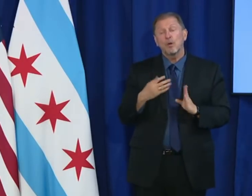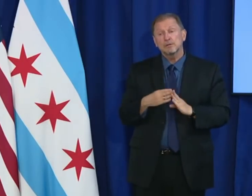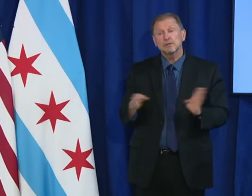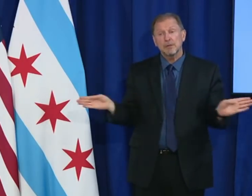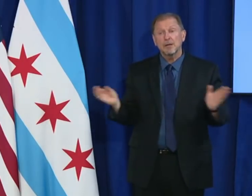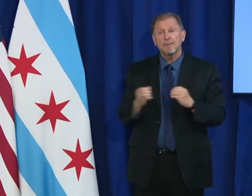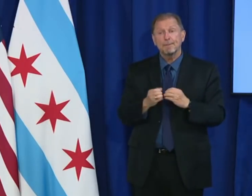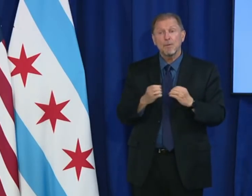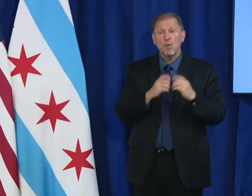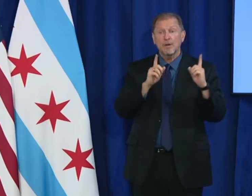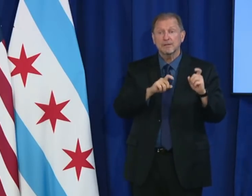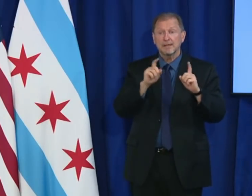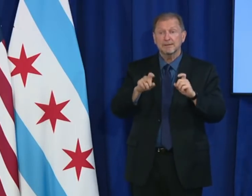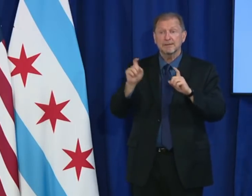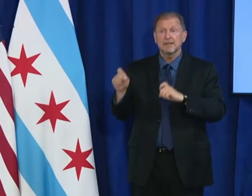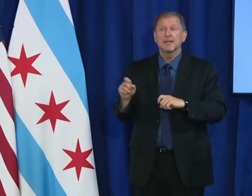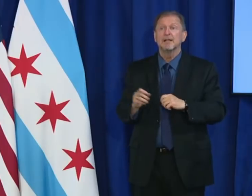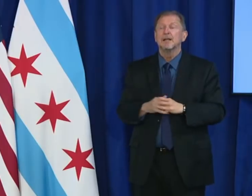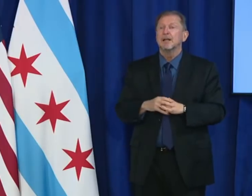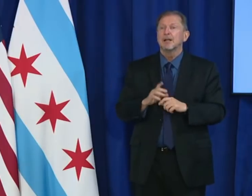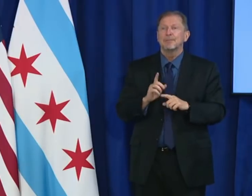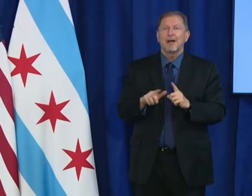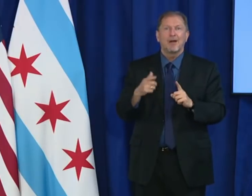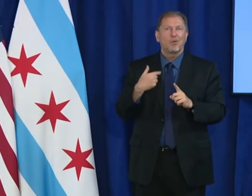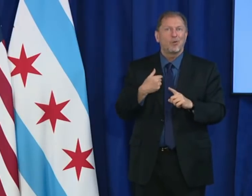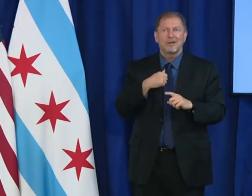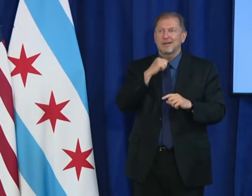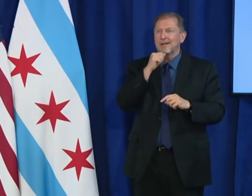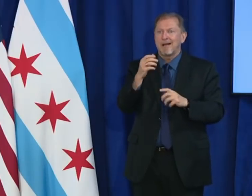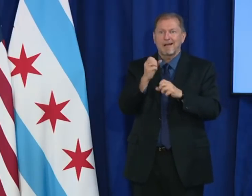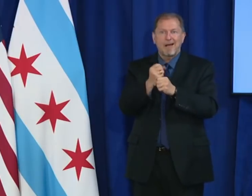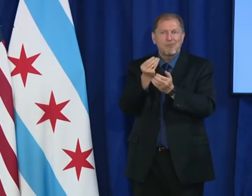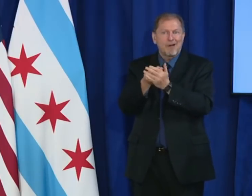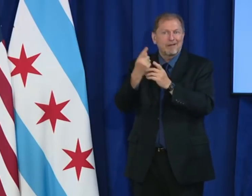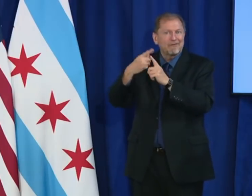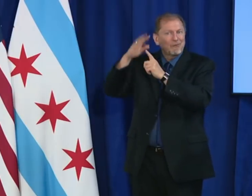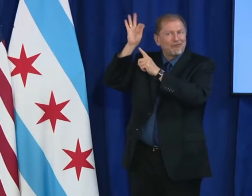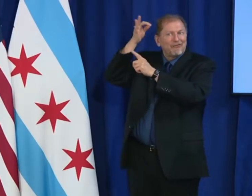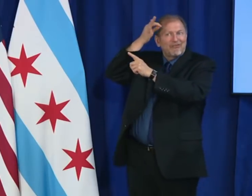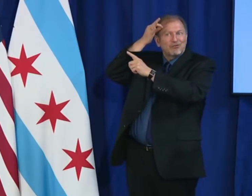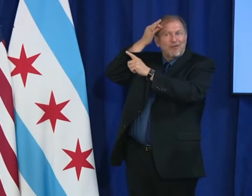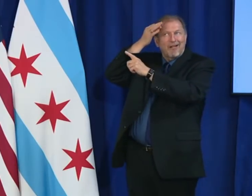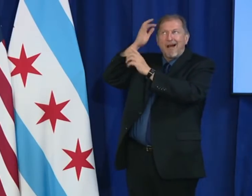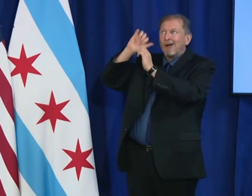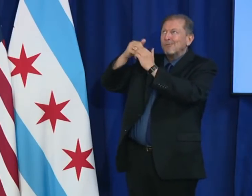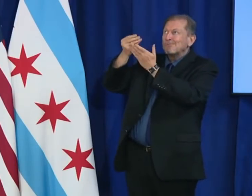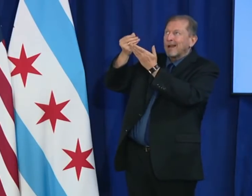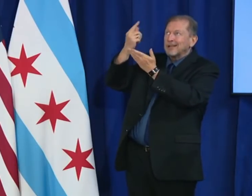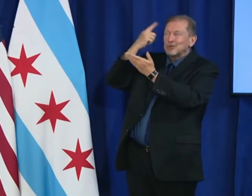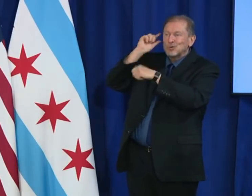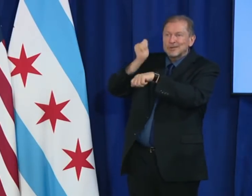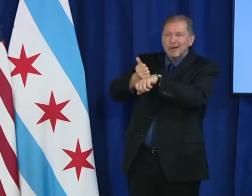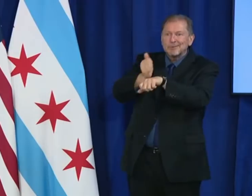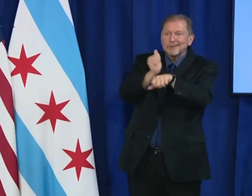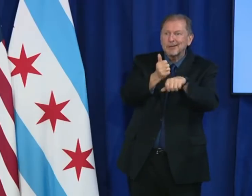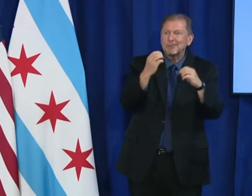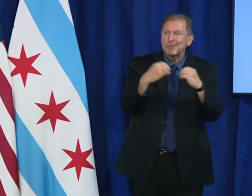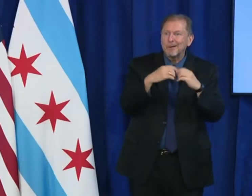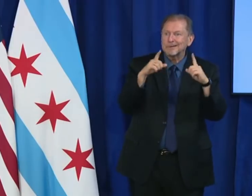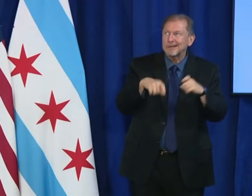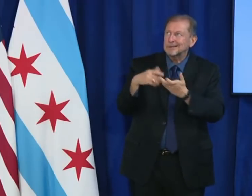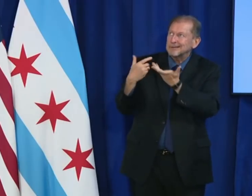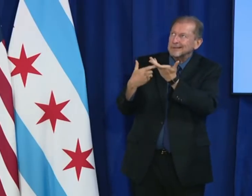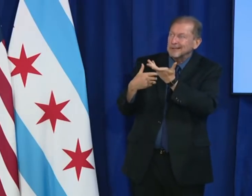you. We've not received additional federal funding to be able to do that. And we are continuing to use